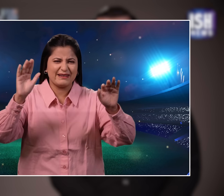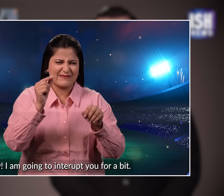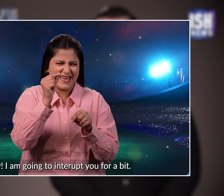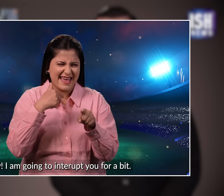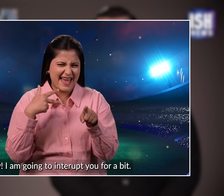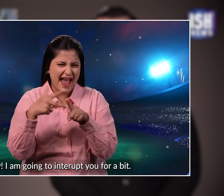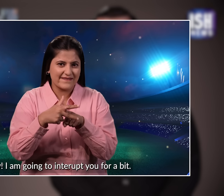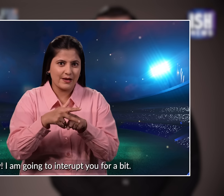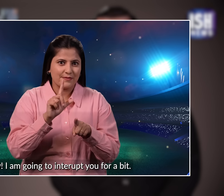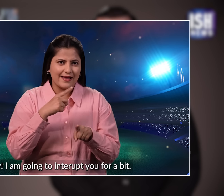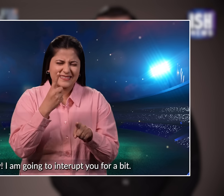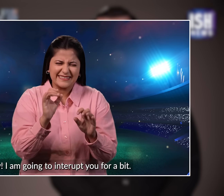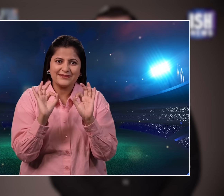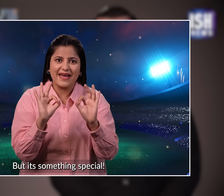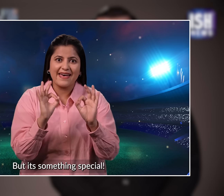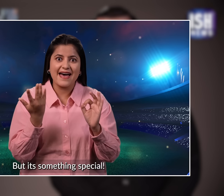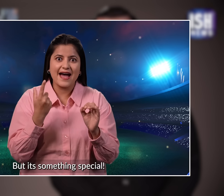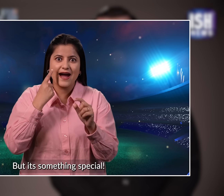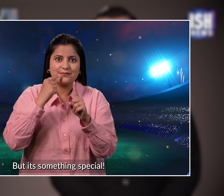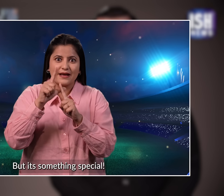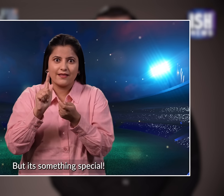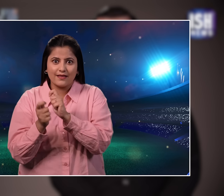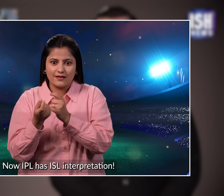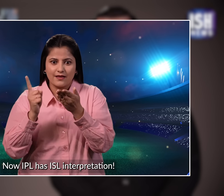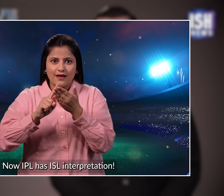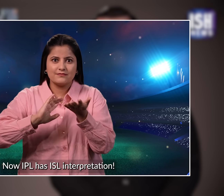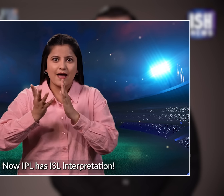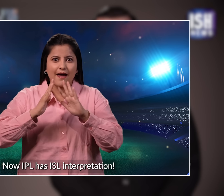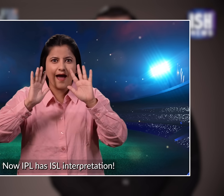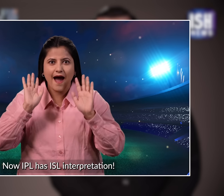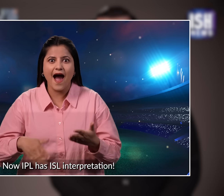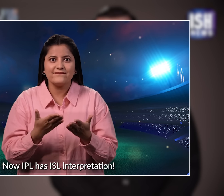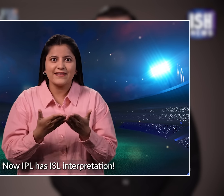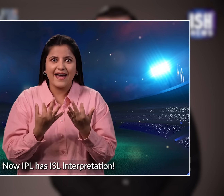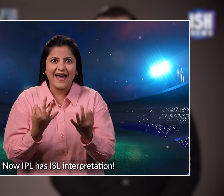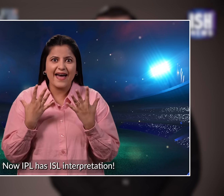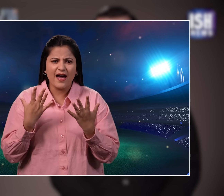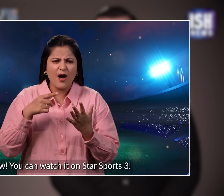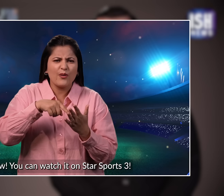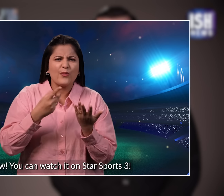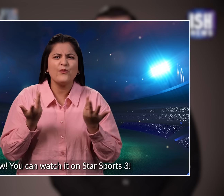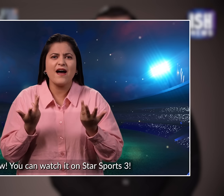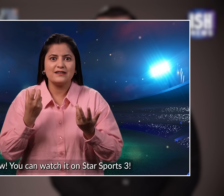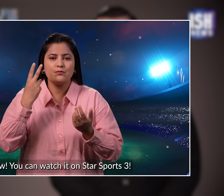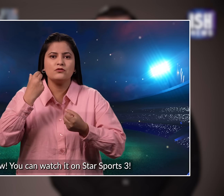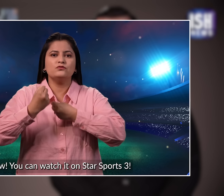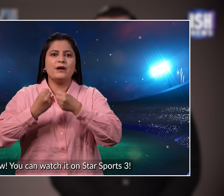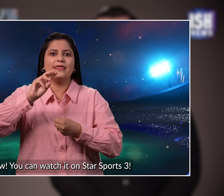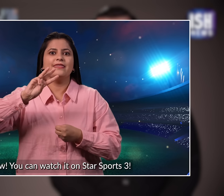Hi! I am going to interrupt you for a bit but it is something special. Now IPL has ISL interpretation. Wow! You can watch